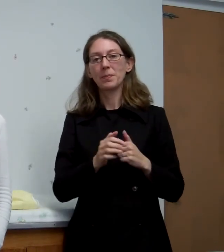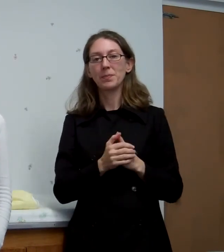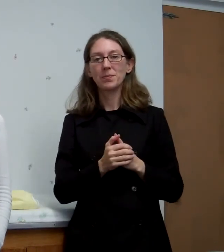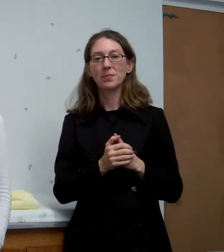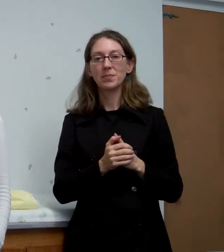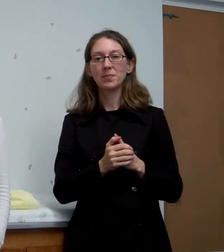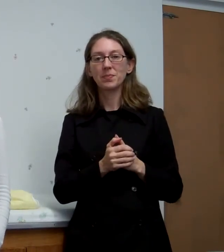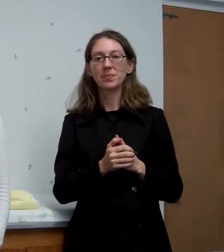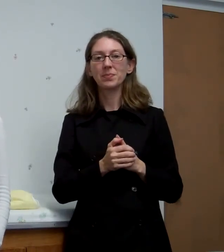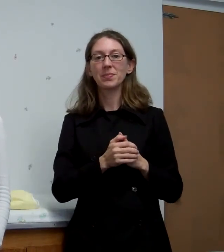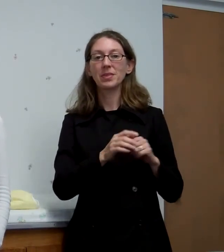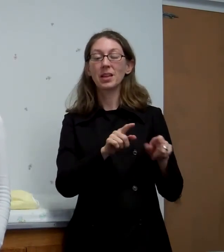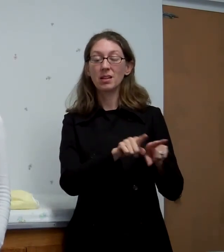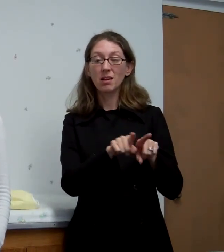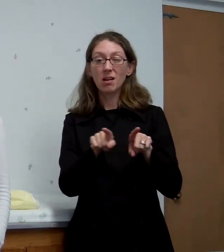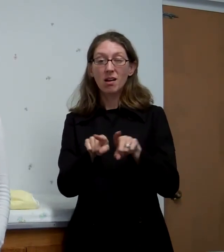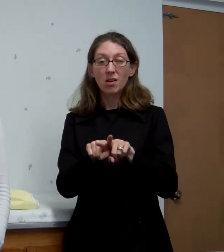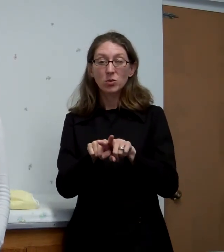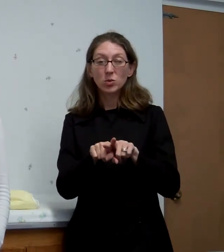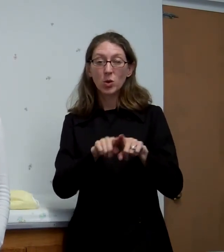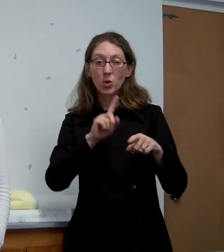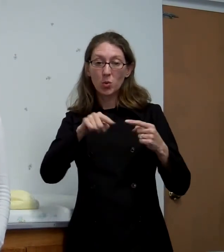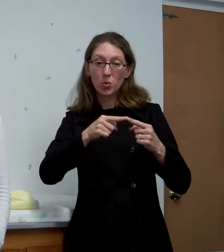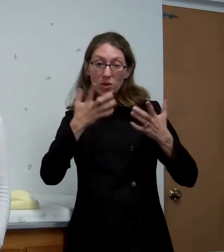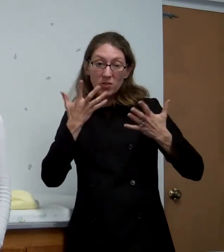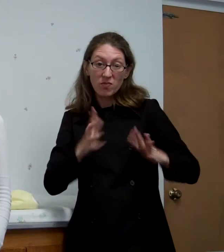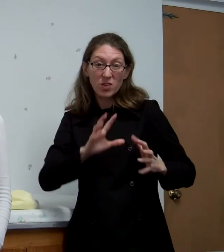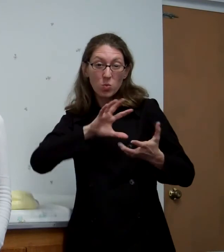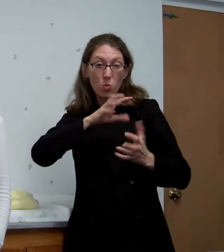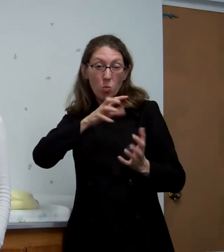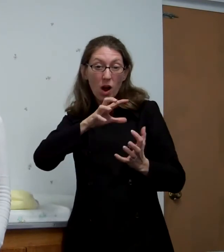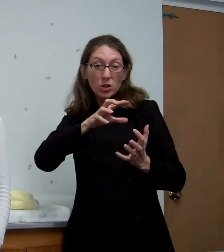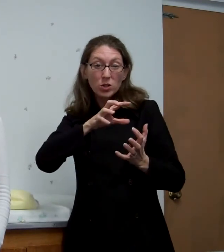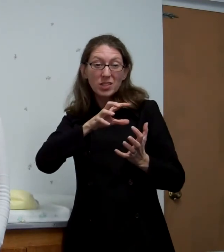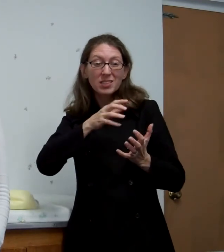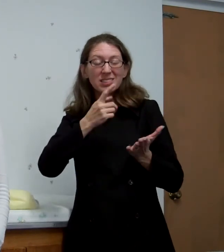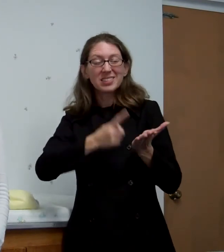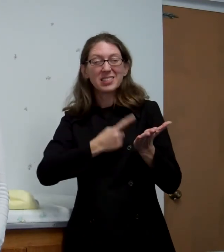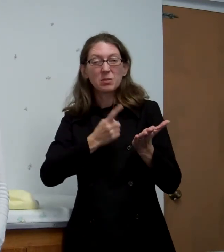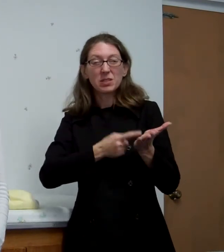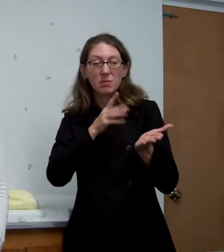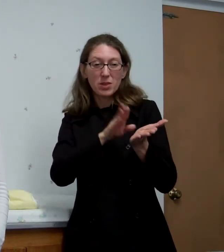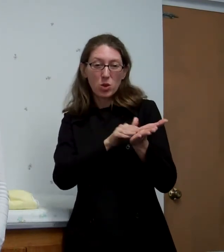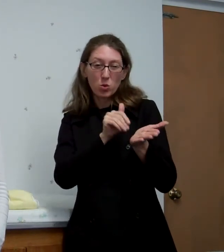and they are more likely to build up ammonia or detergent residue.